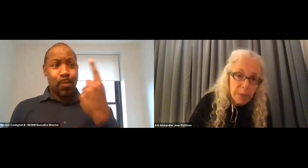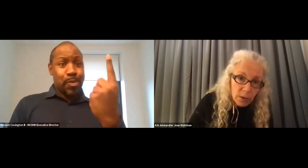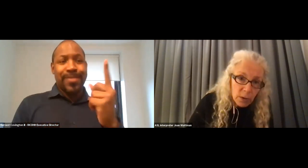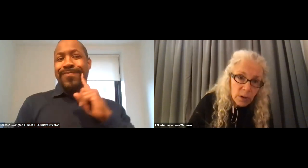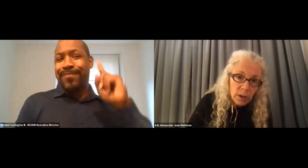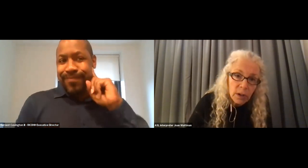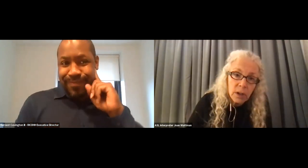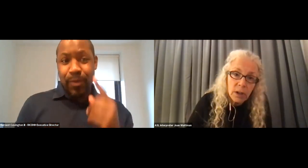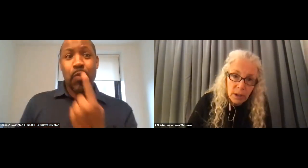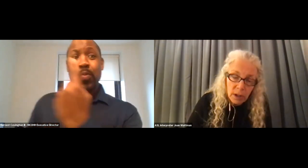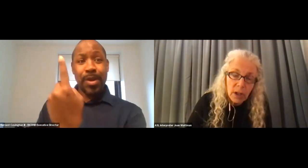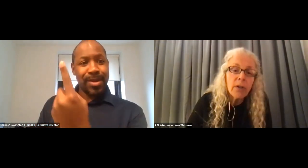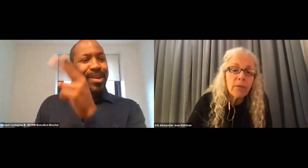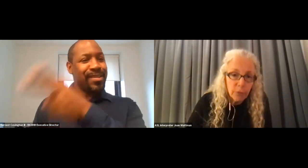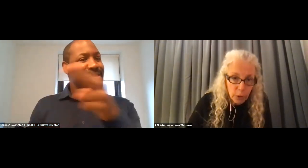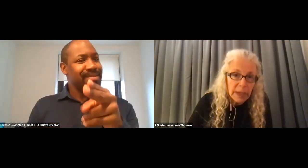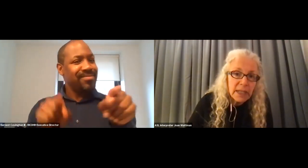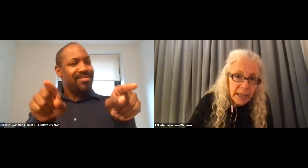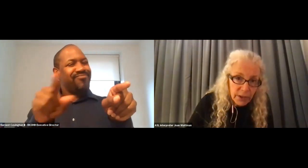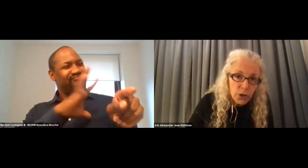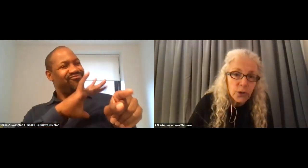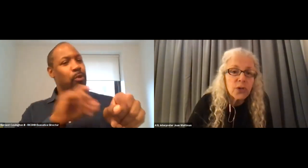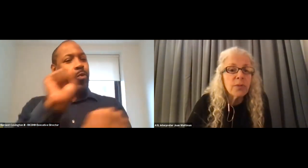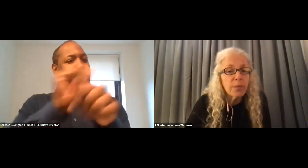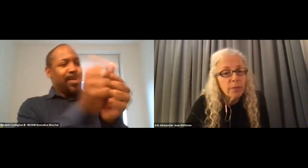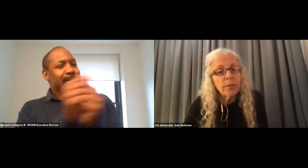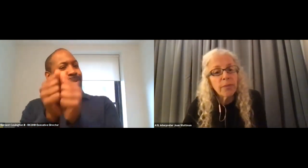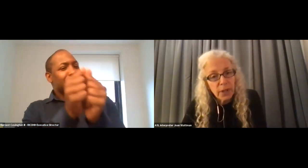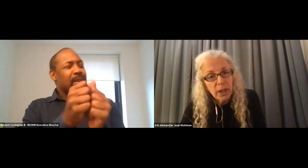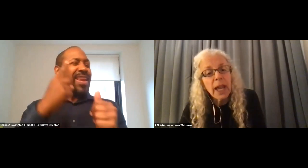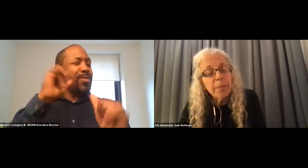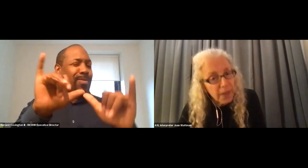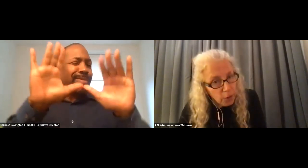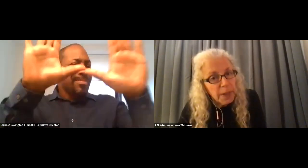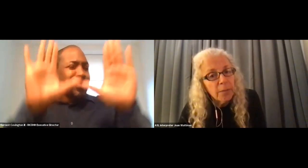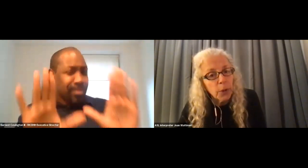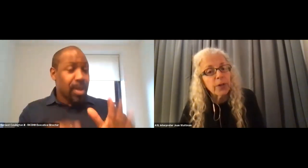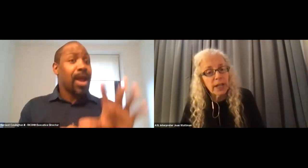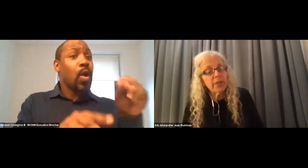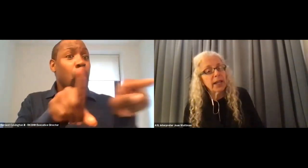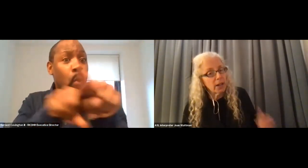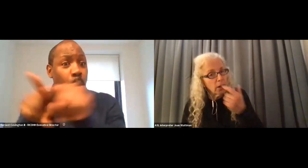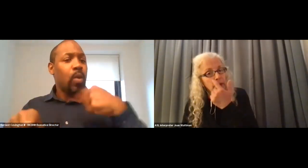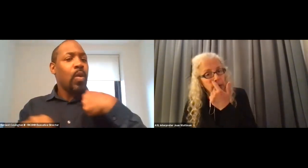treatment for mental health issues and therapy, both for deaf and hard of hearing